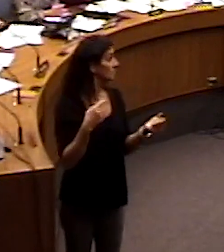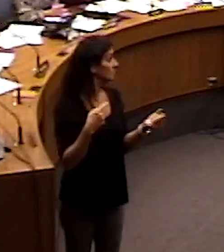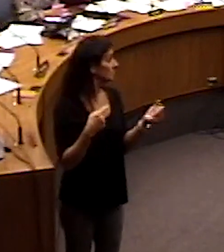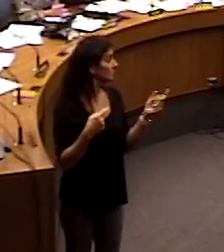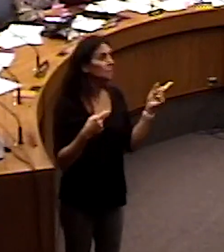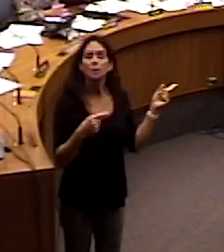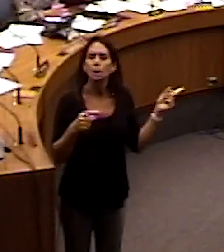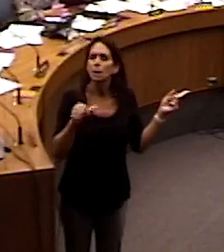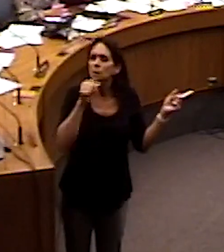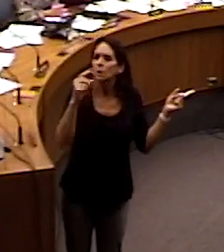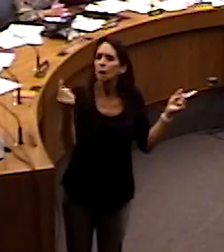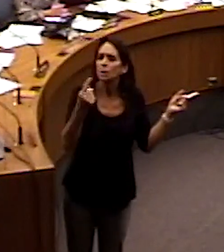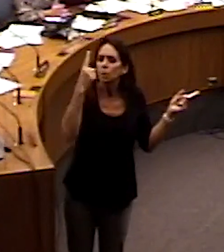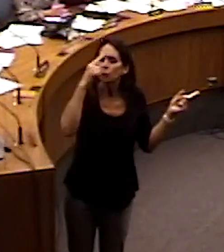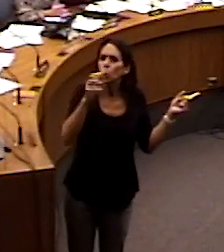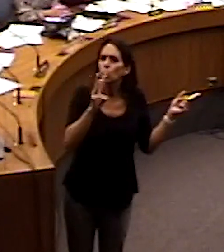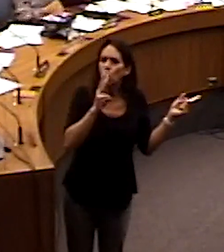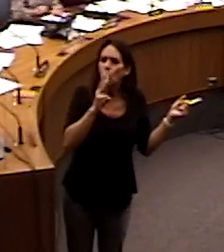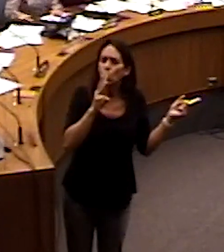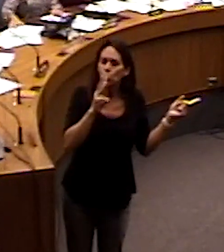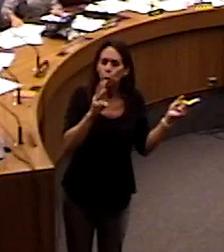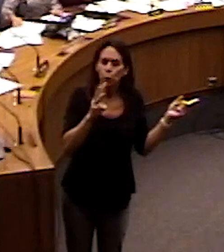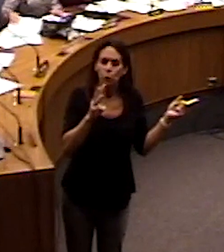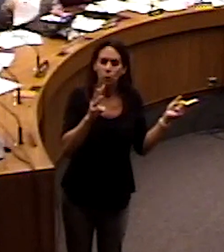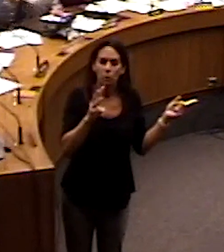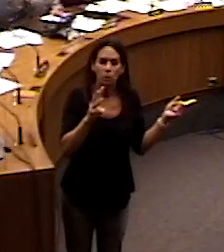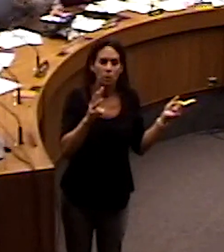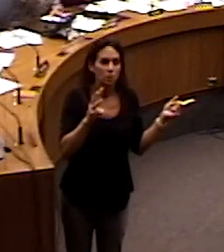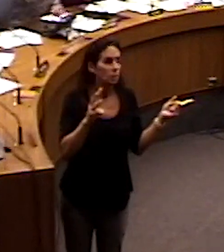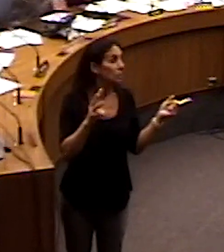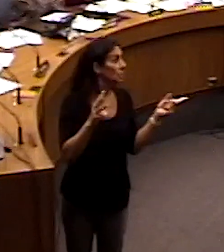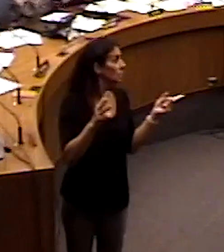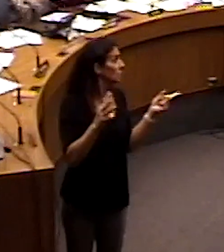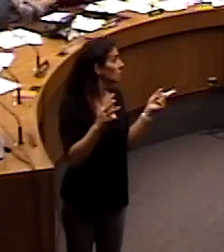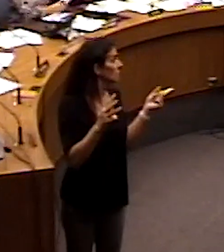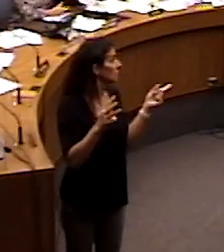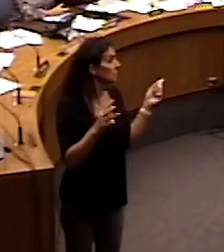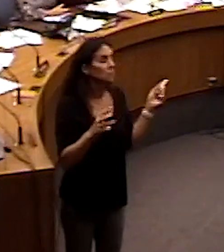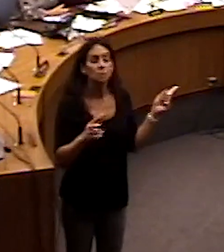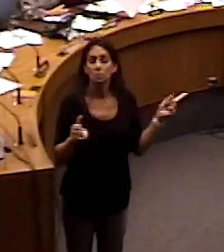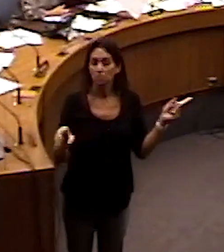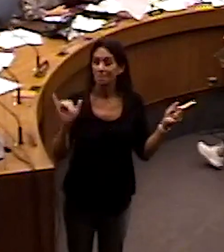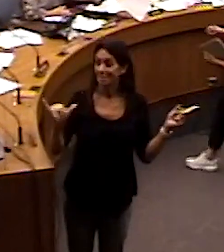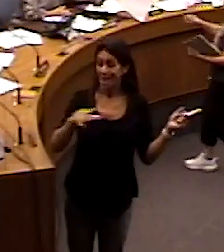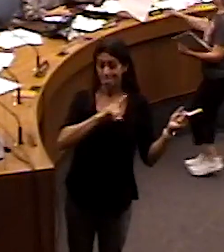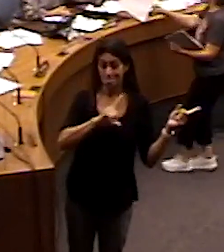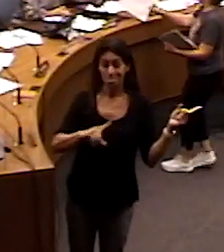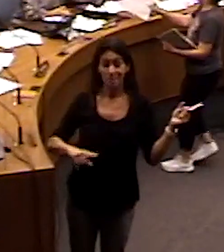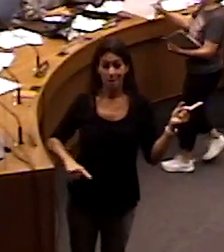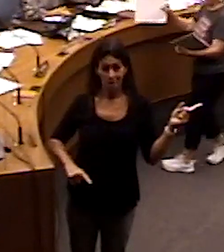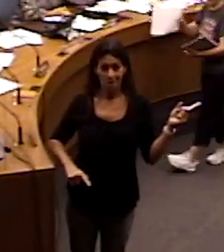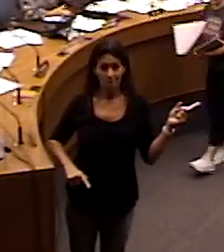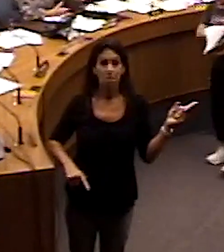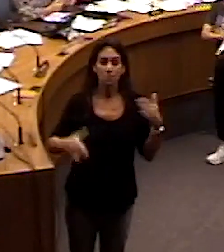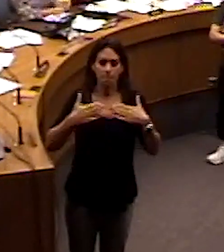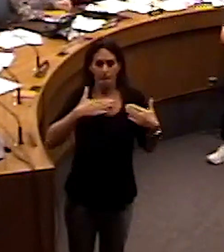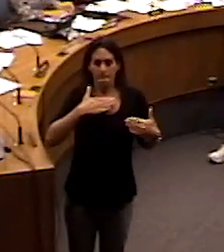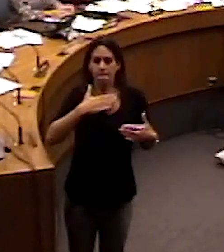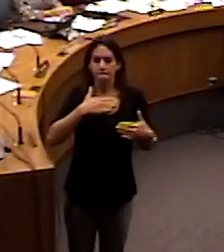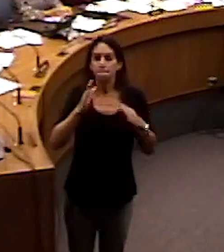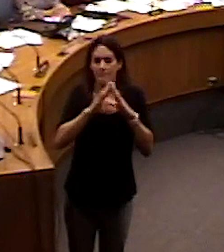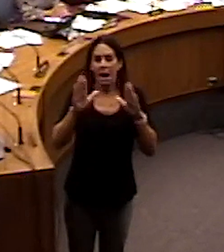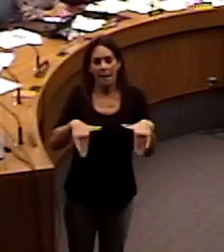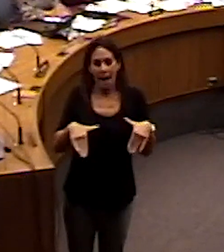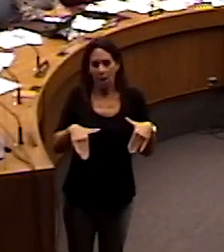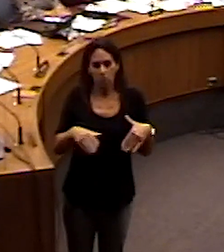provide water, but thank you. Joy, do you need this? The landlord... it was my house that was broken,